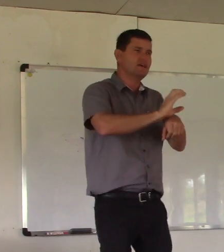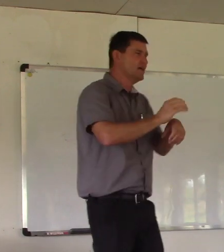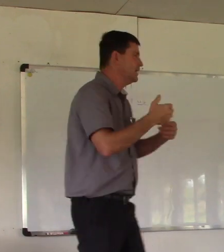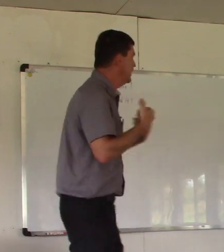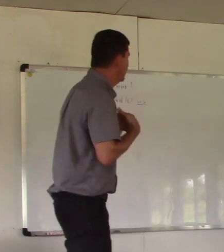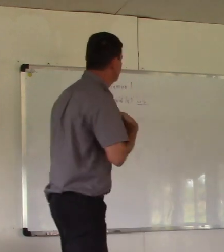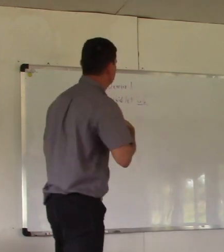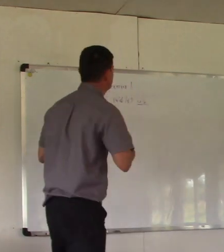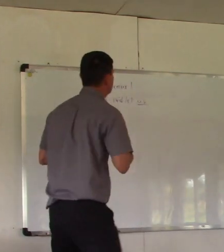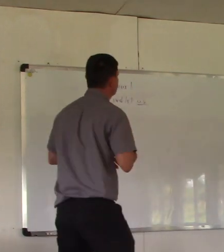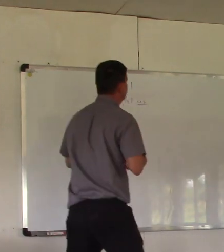have